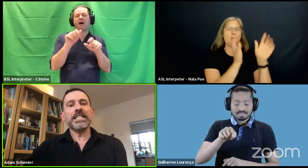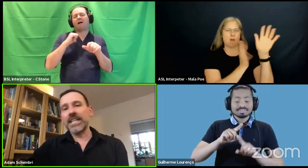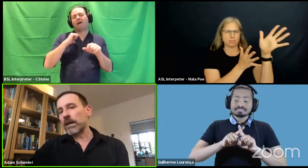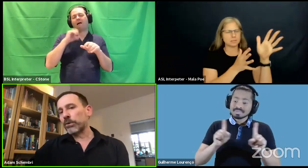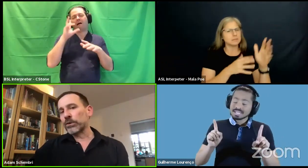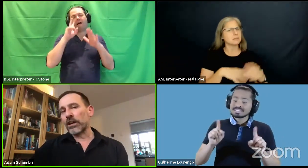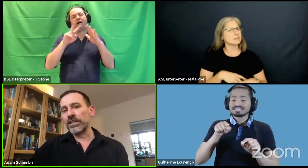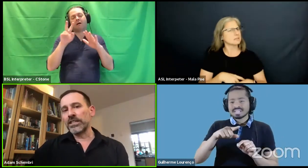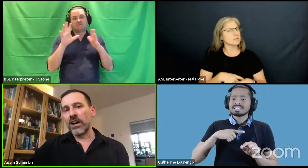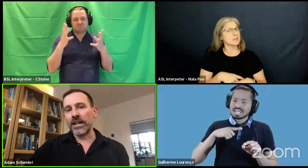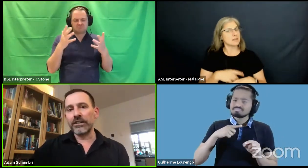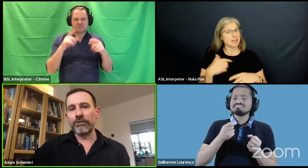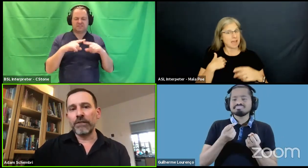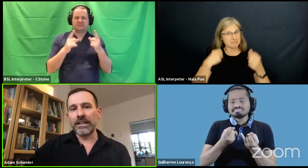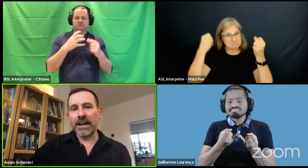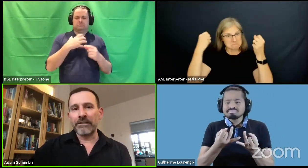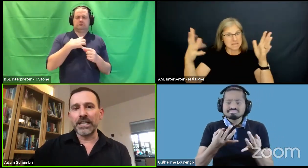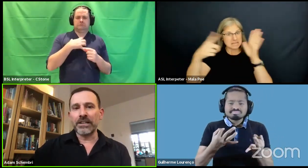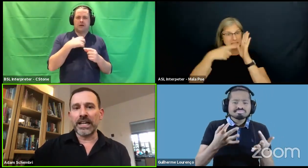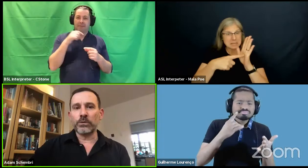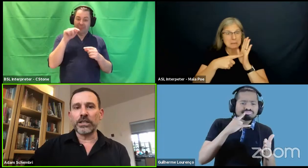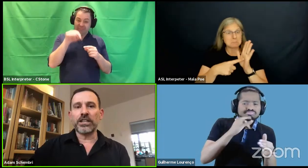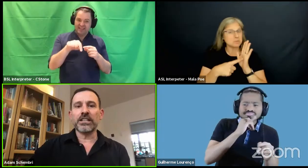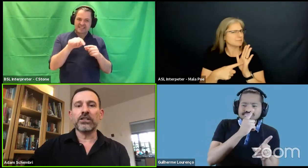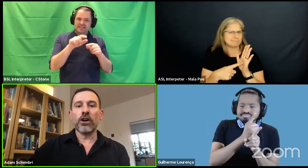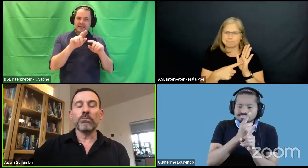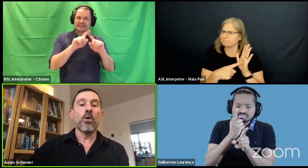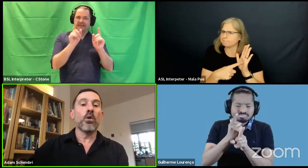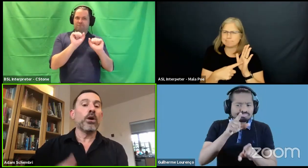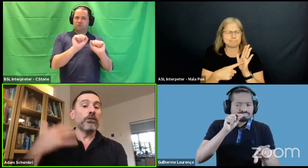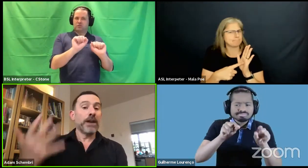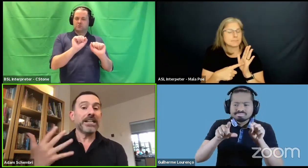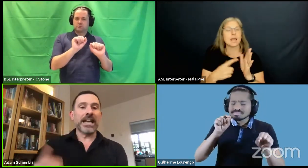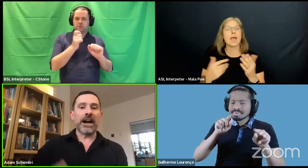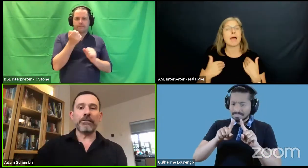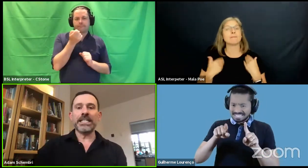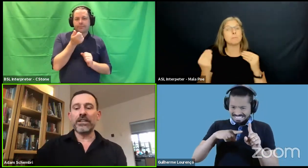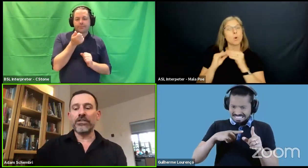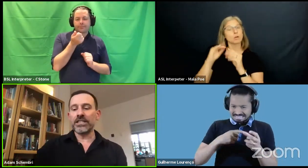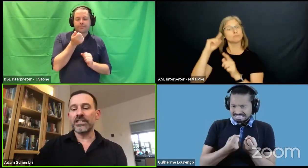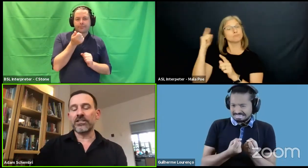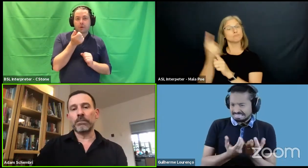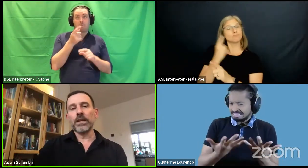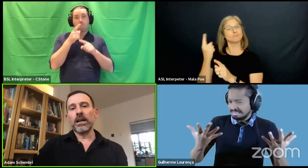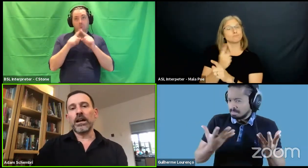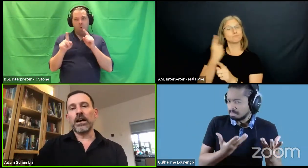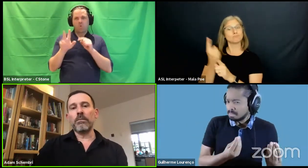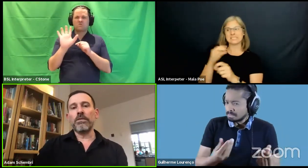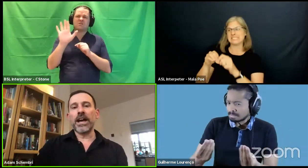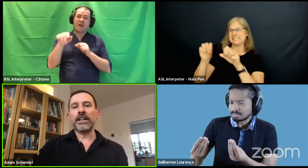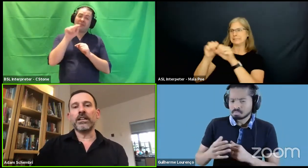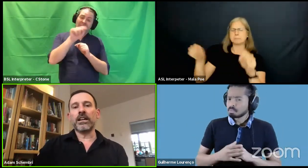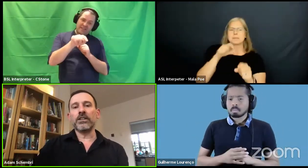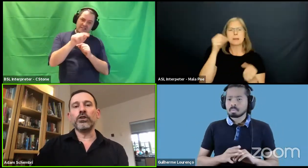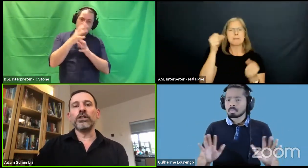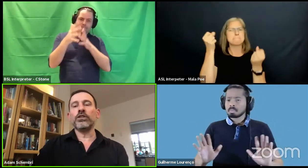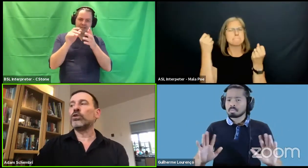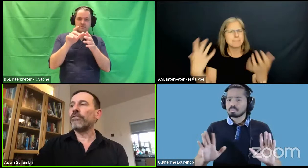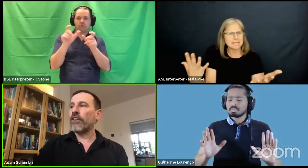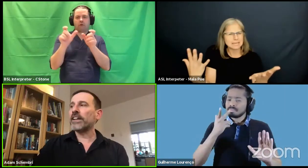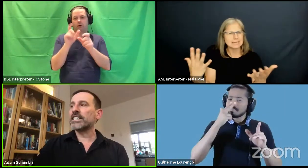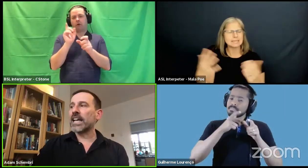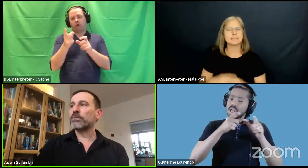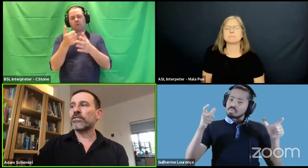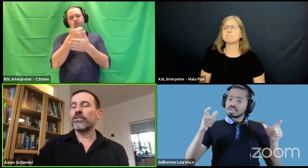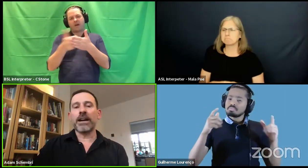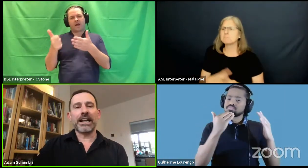many examples of this kind of irregularity in the language. There's a lot more regularity in the system than you can